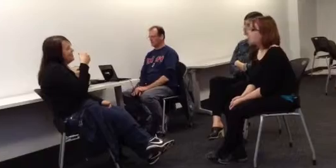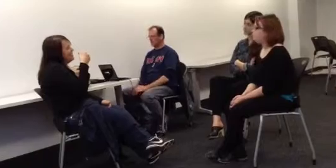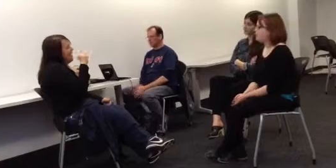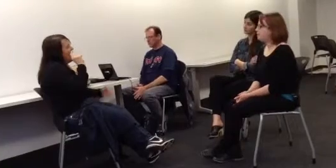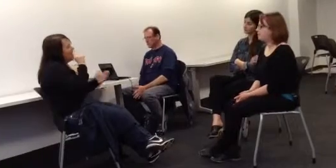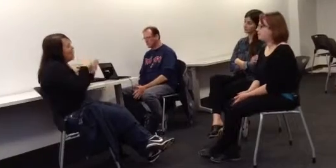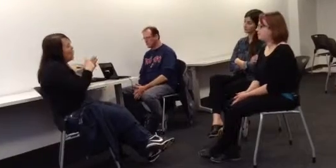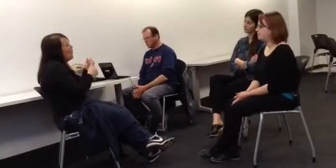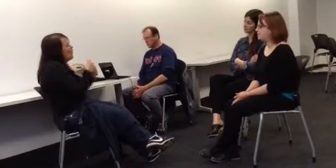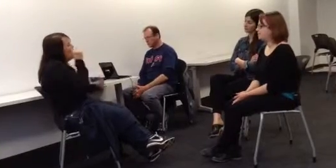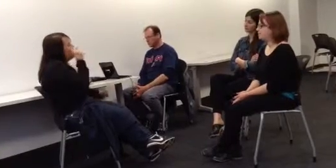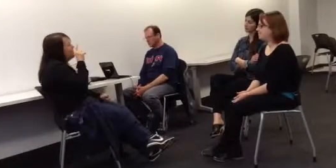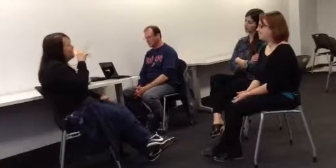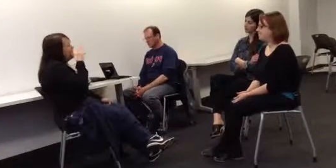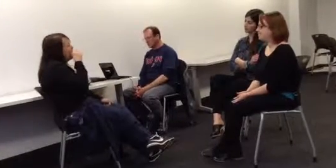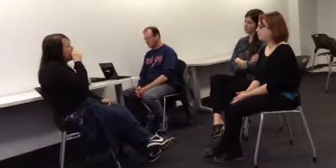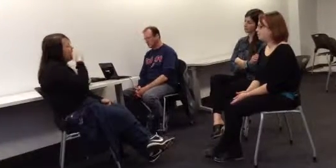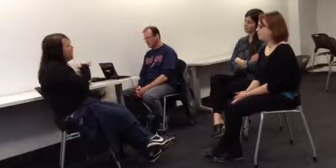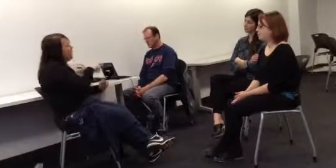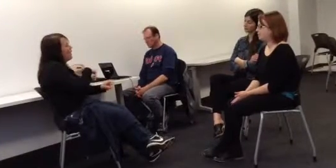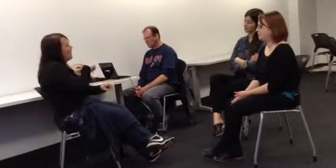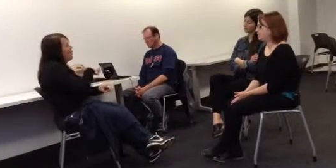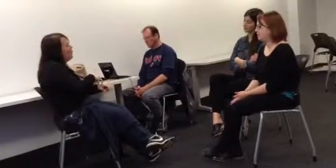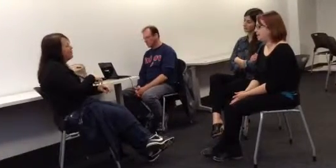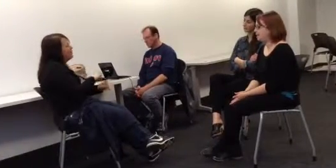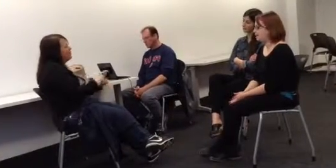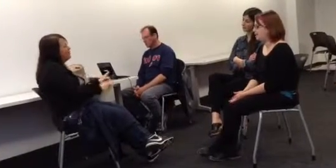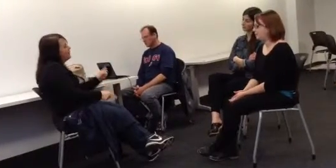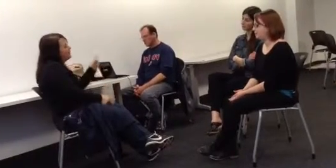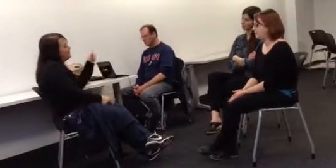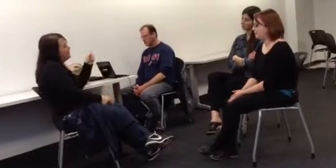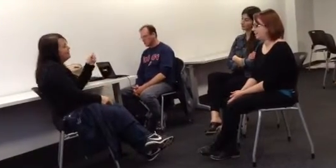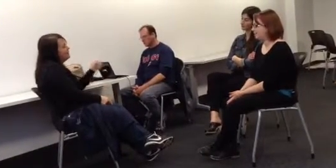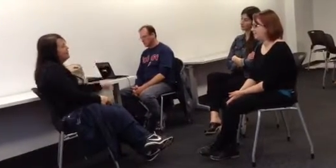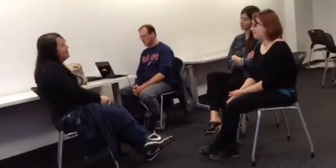Oh, he knows mostly slang words, like Irish